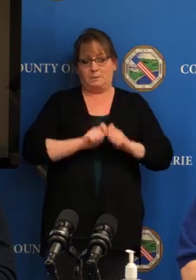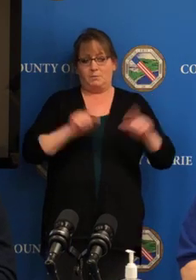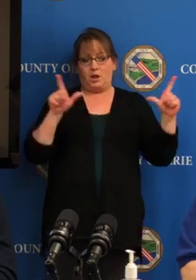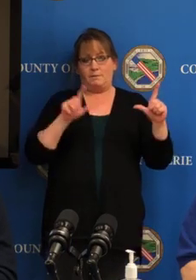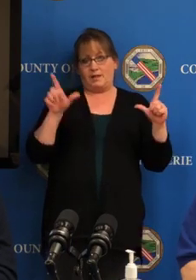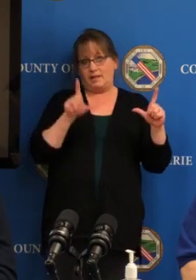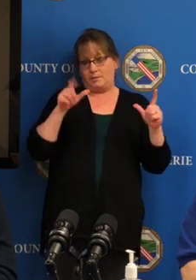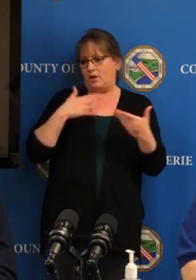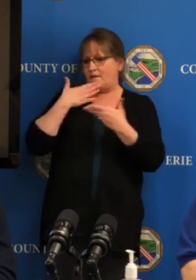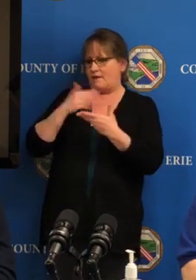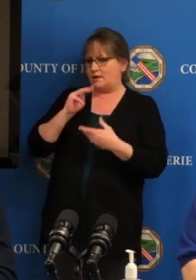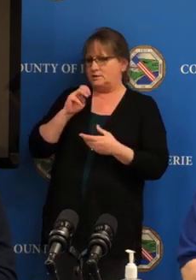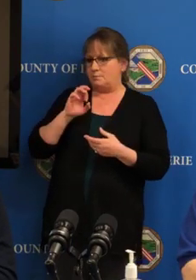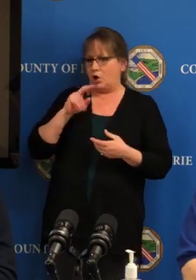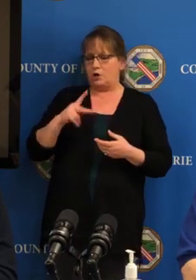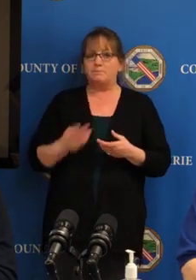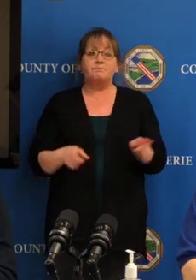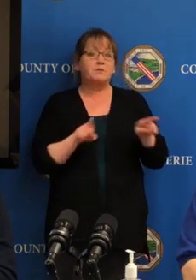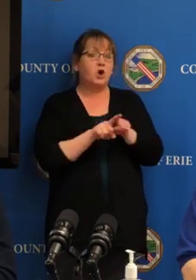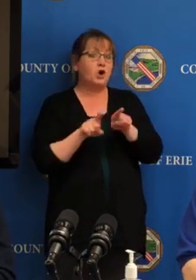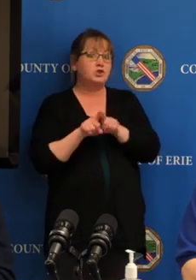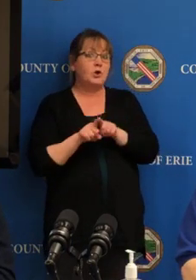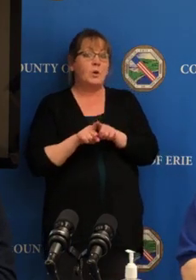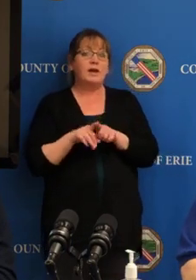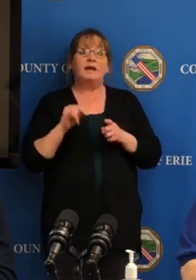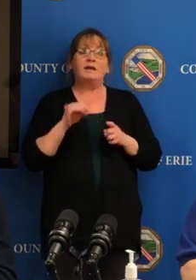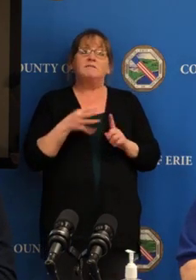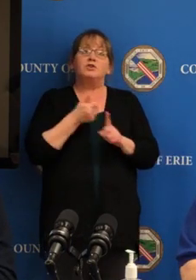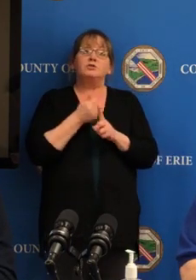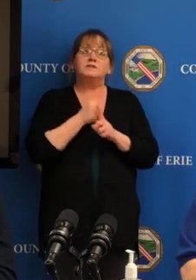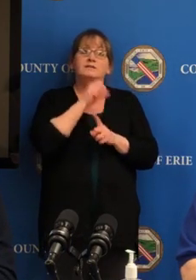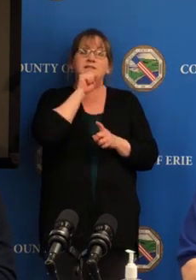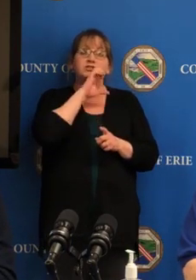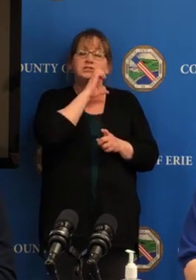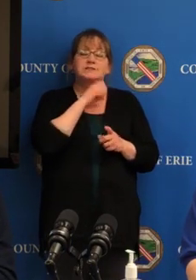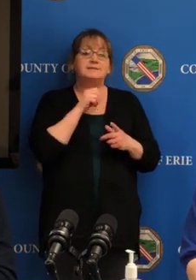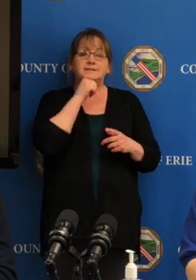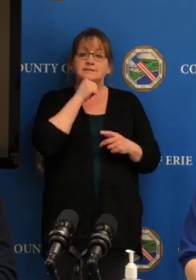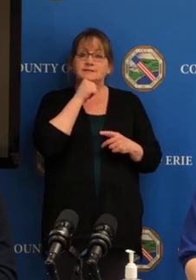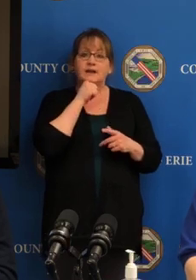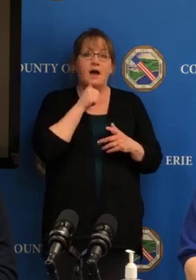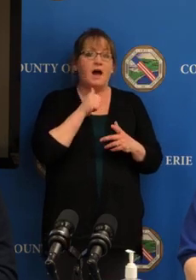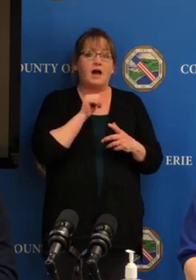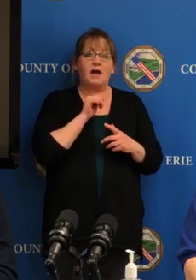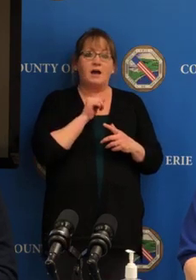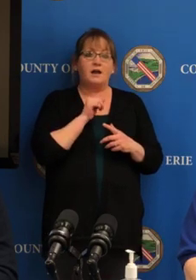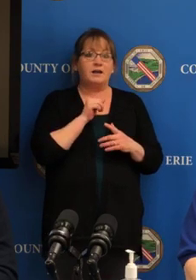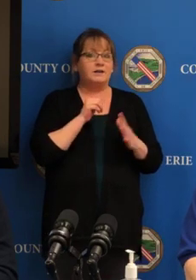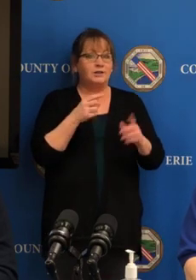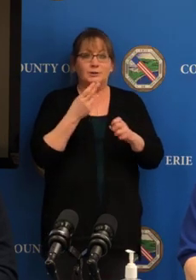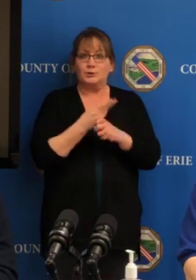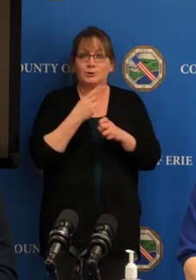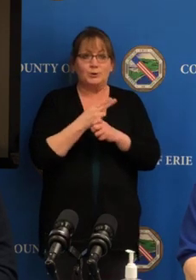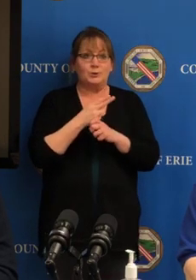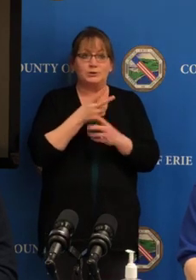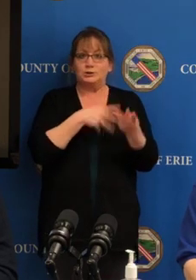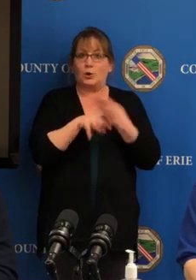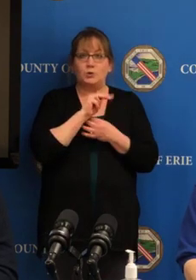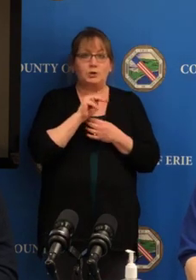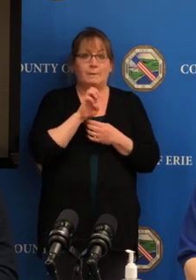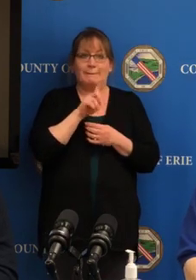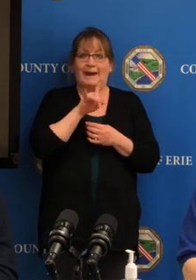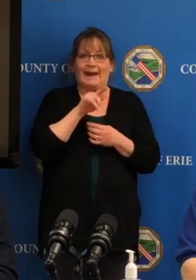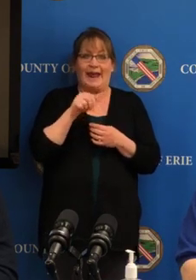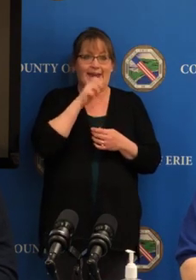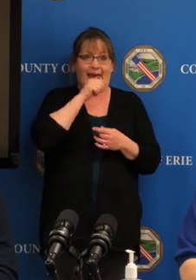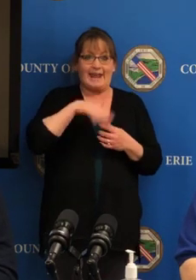Mark. Also, too, those of you who are seniors and you have not yet embraced social media, okay,